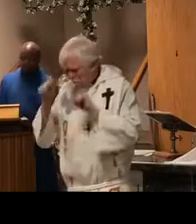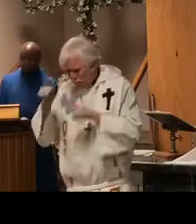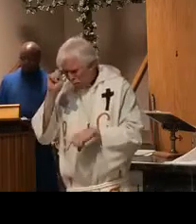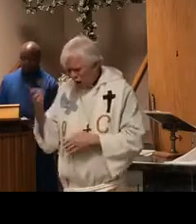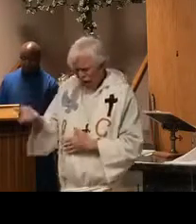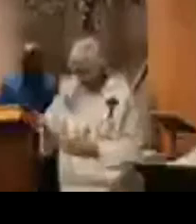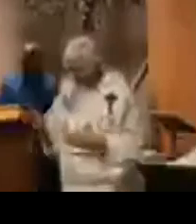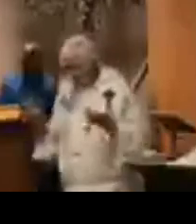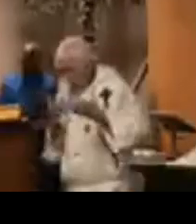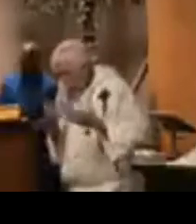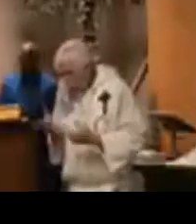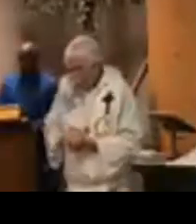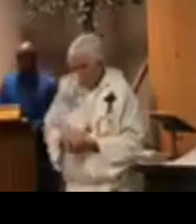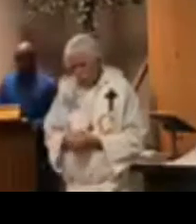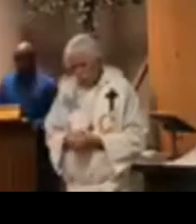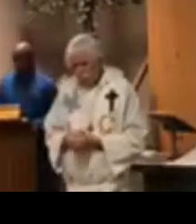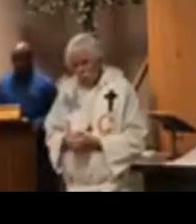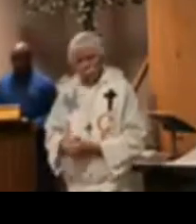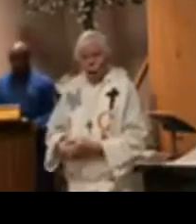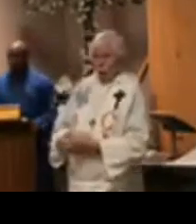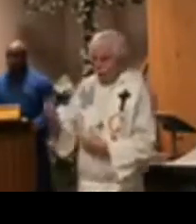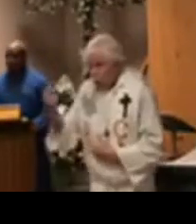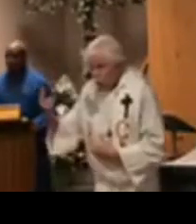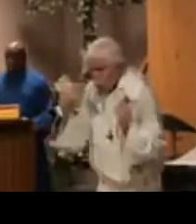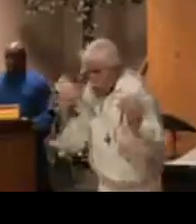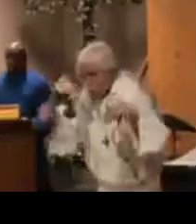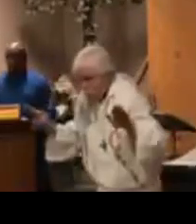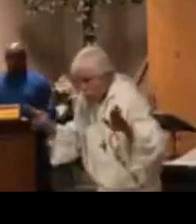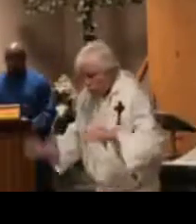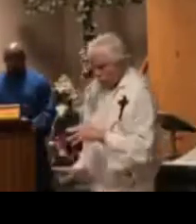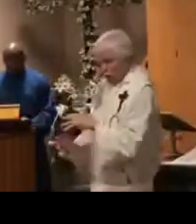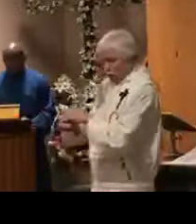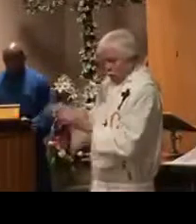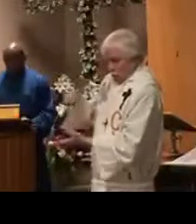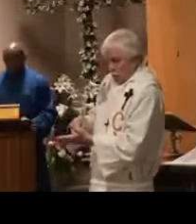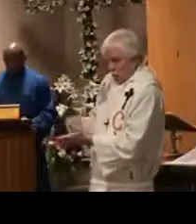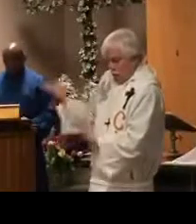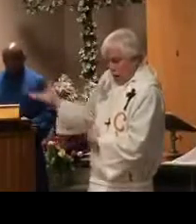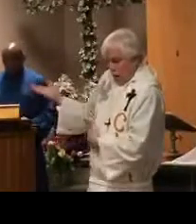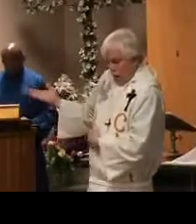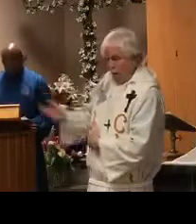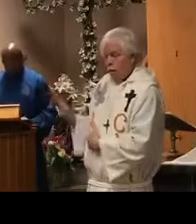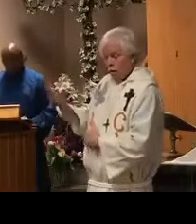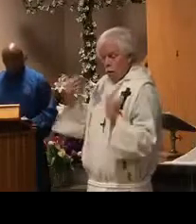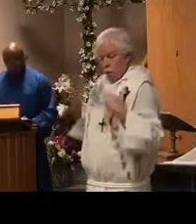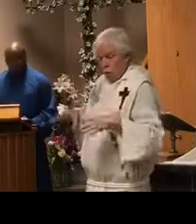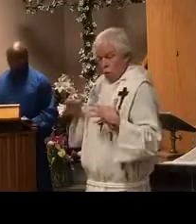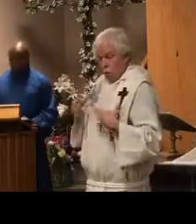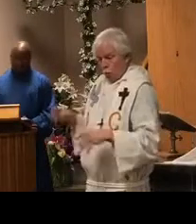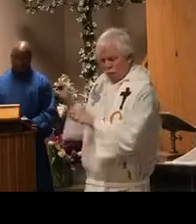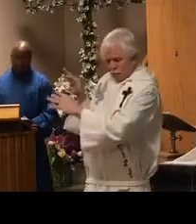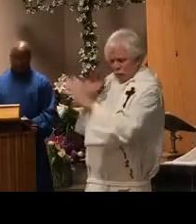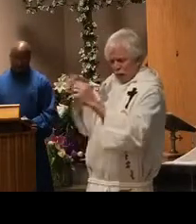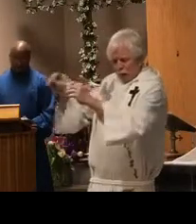the women, they considered this, and they were very puzzled. But then there were two men who appeared, and they